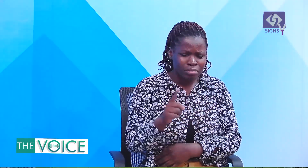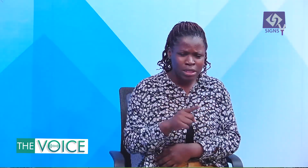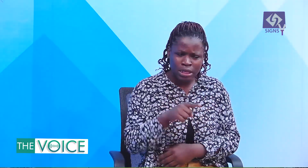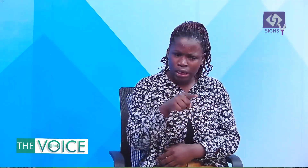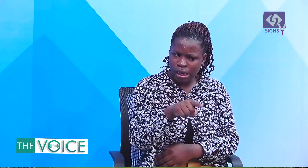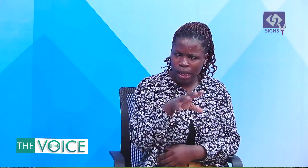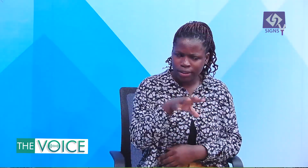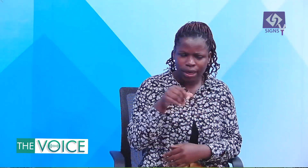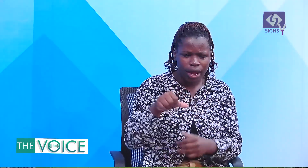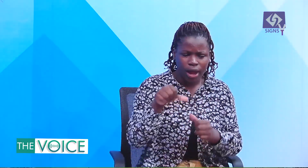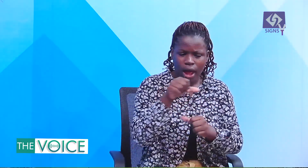the hospital,